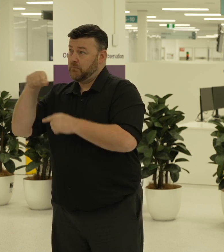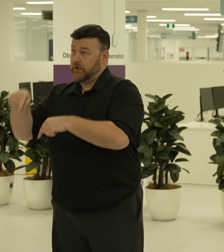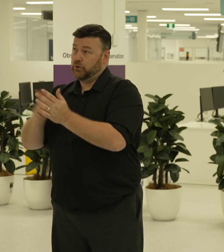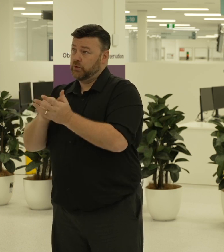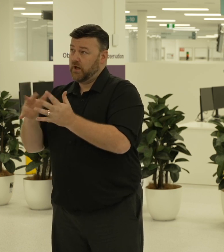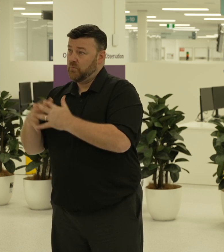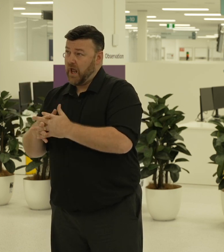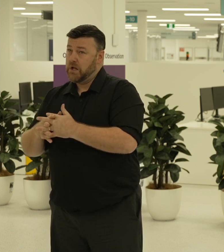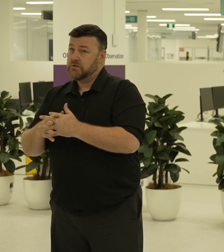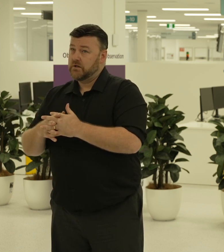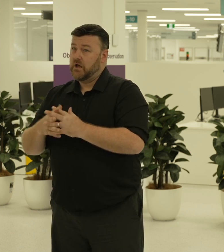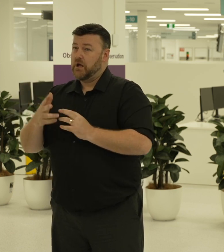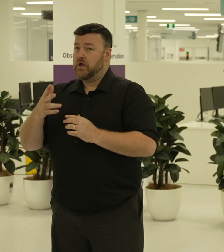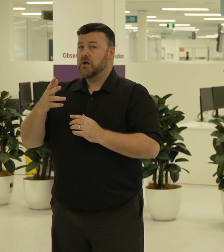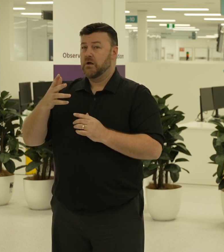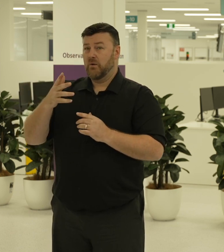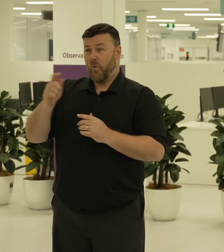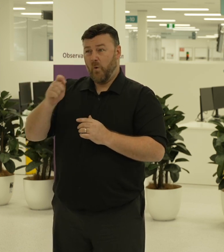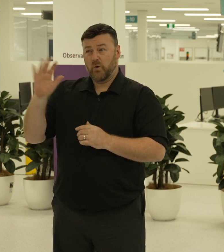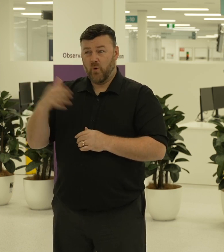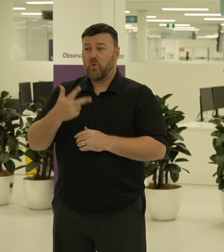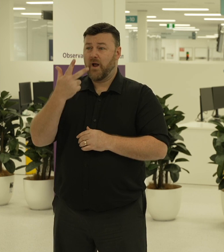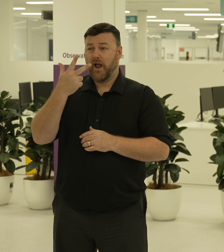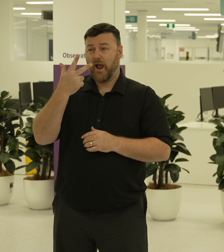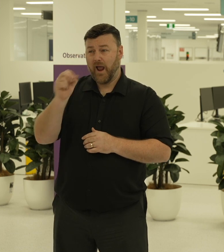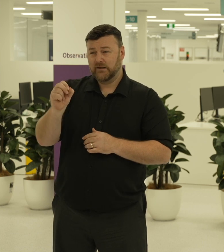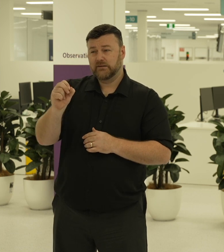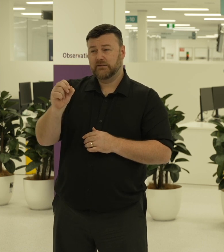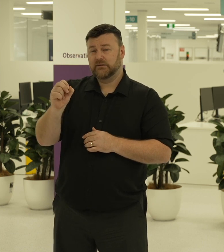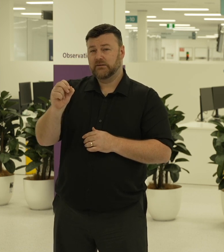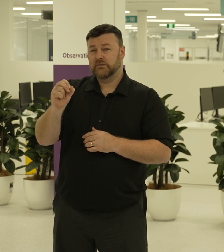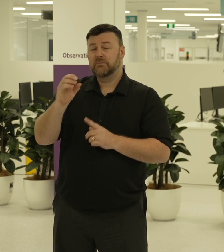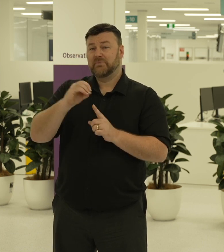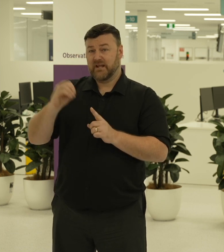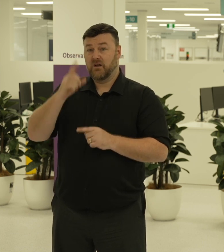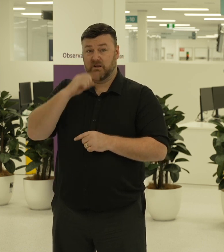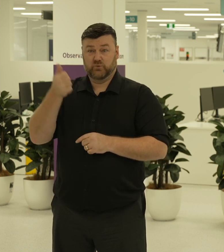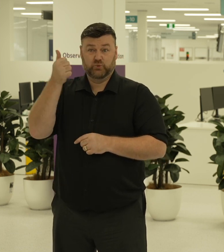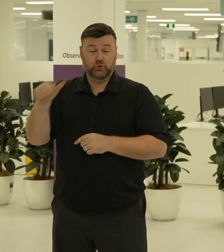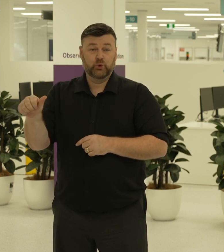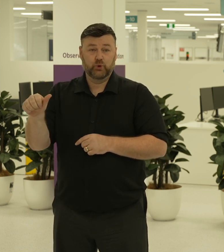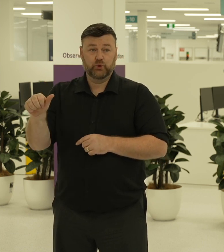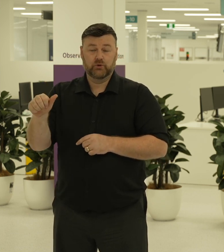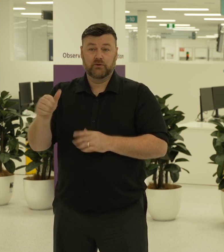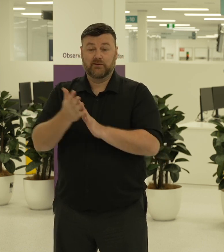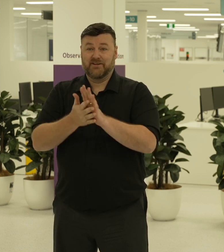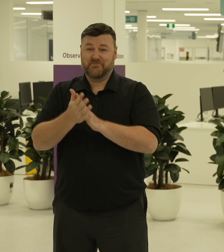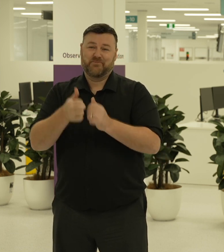of adults in New South Wales have received or accessed their Dine and Discover vouchers. They've proven to be very, very